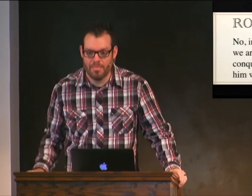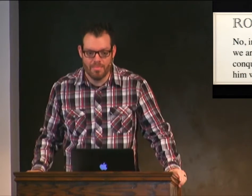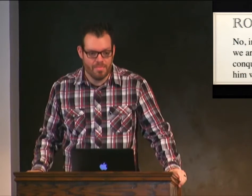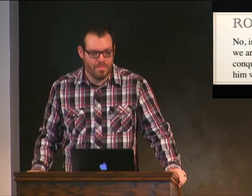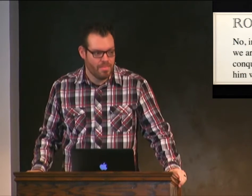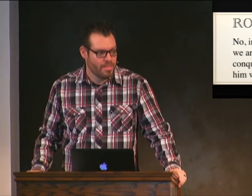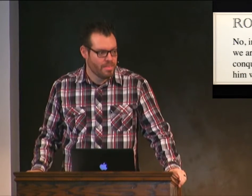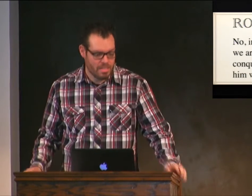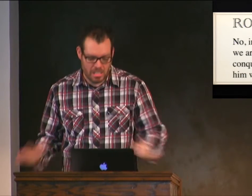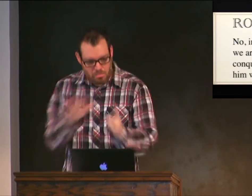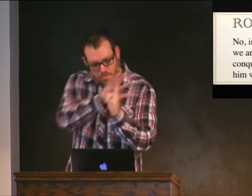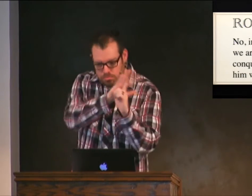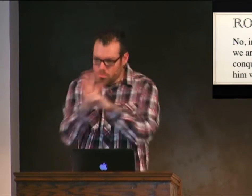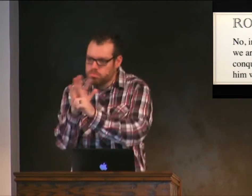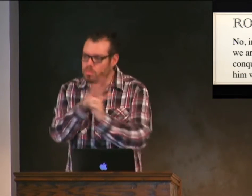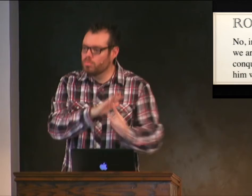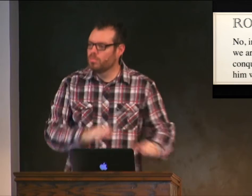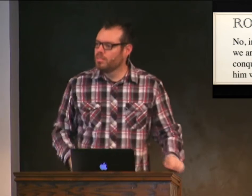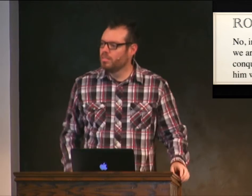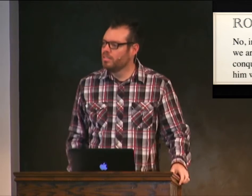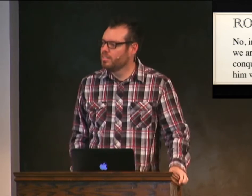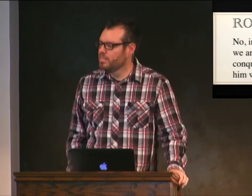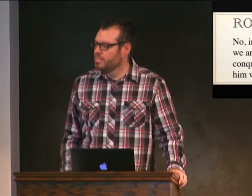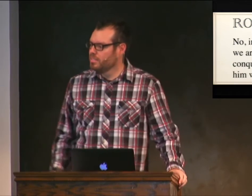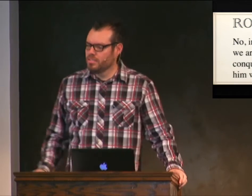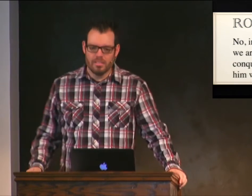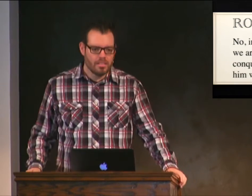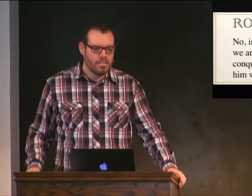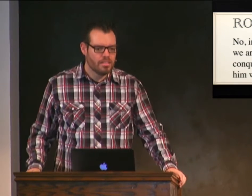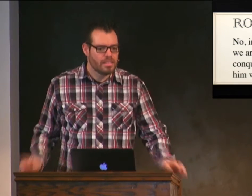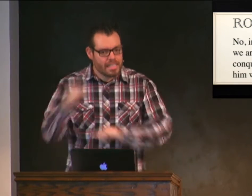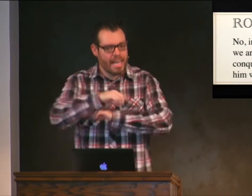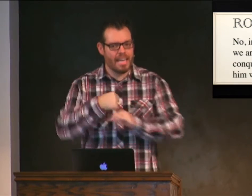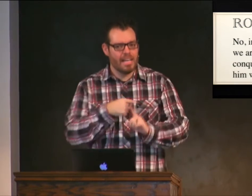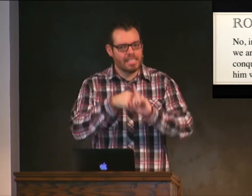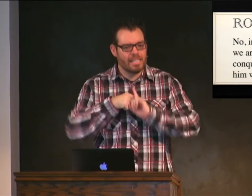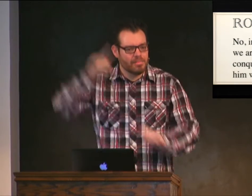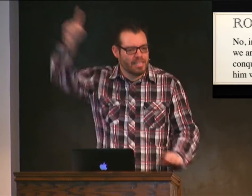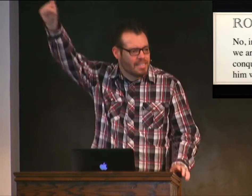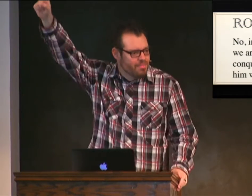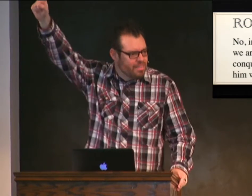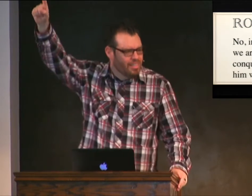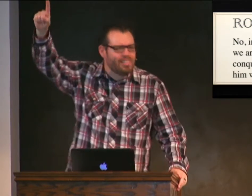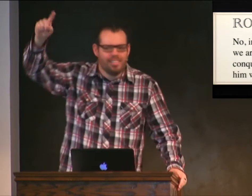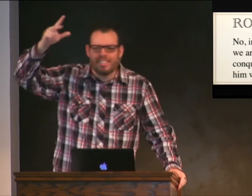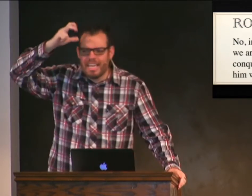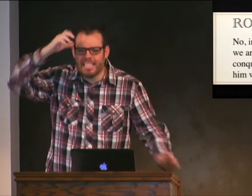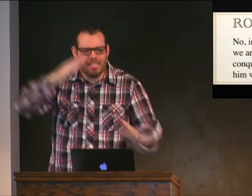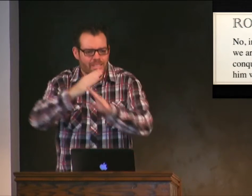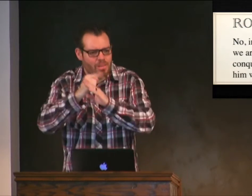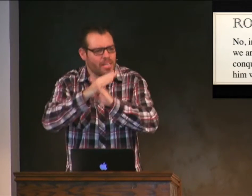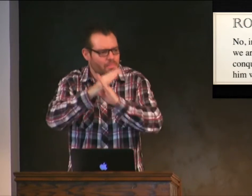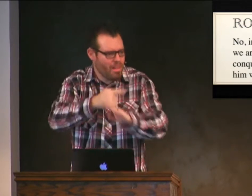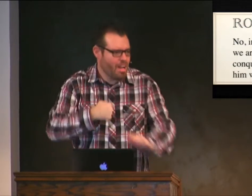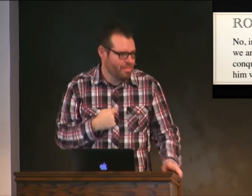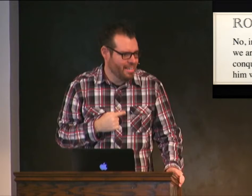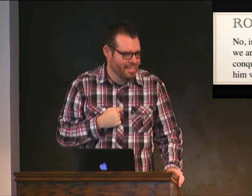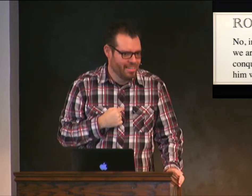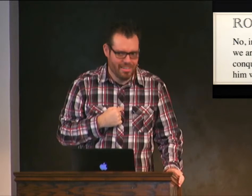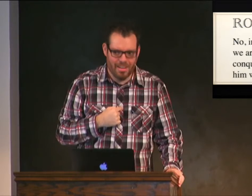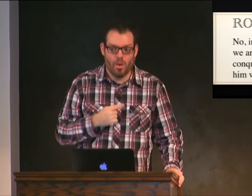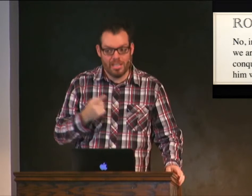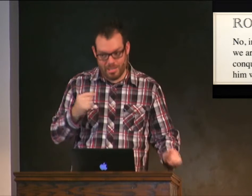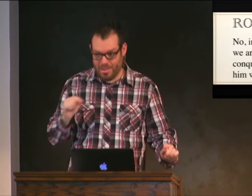him. Boom, boom, boom. The day I accepted him, Satan tried to block